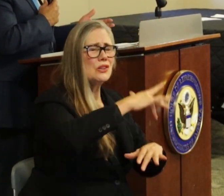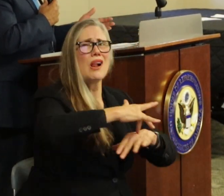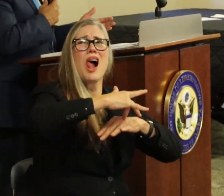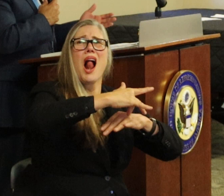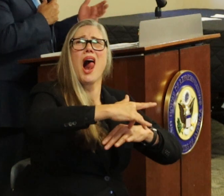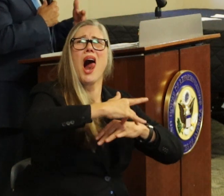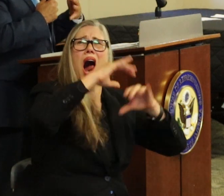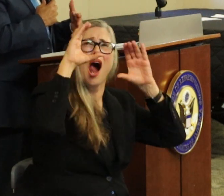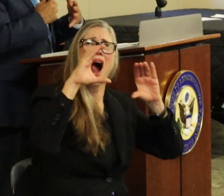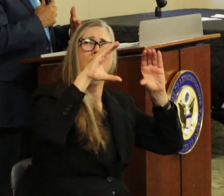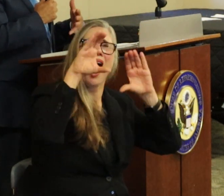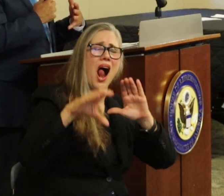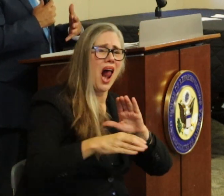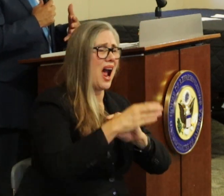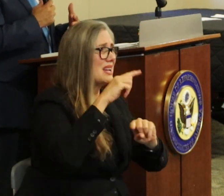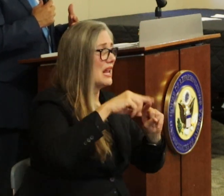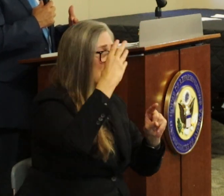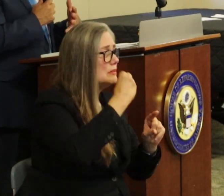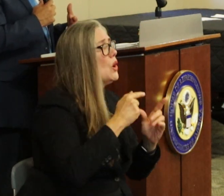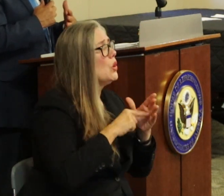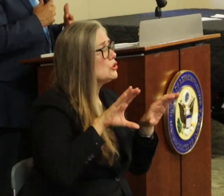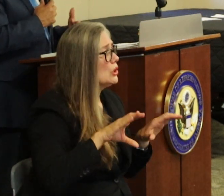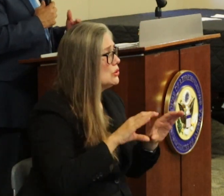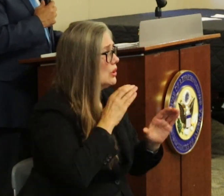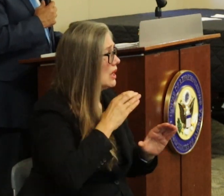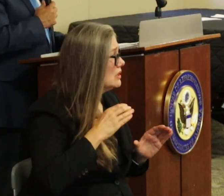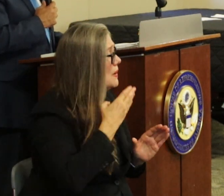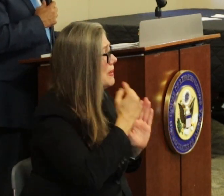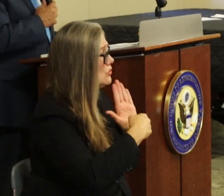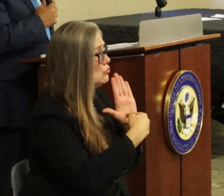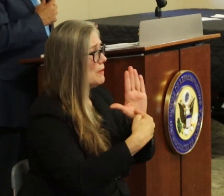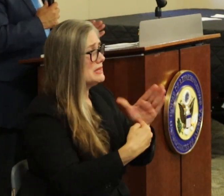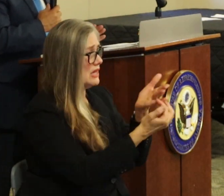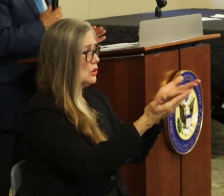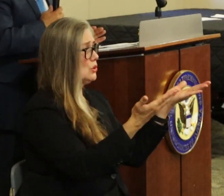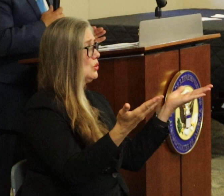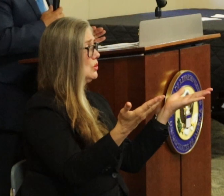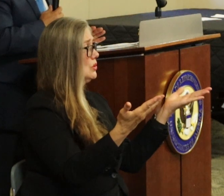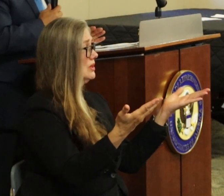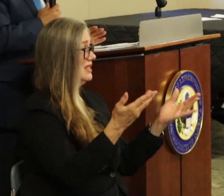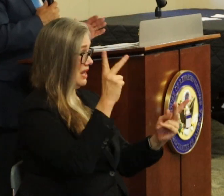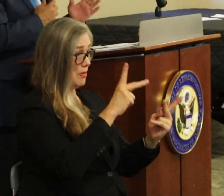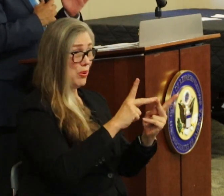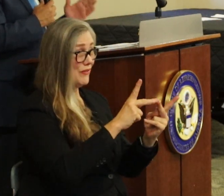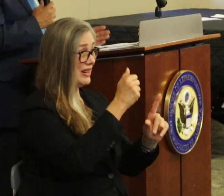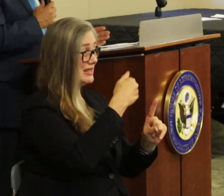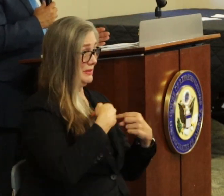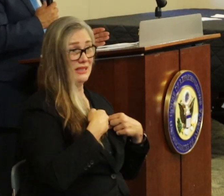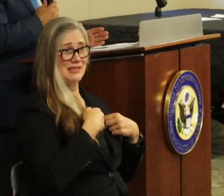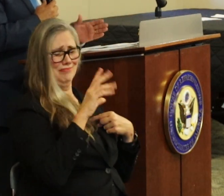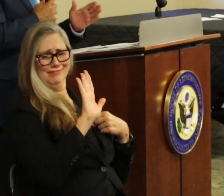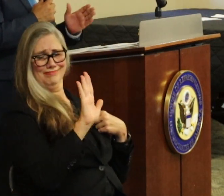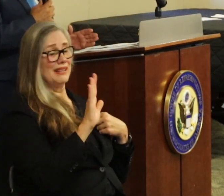night, and what should I be doing in Congress to be a better representative. No one is perfect, but I will